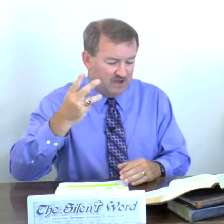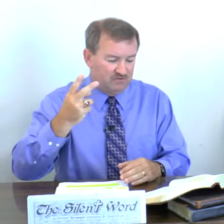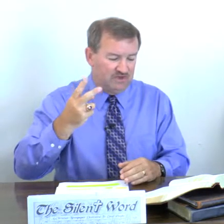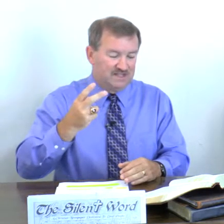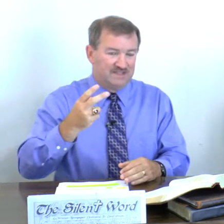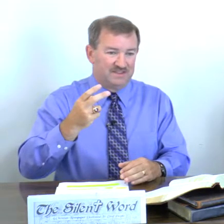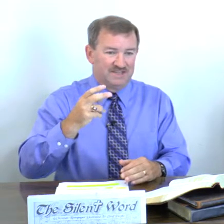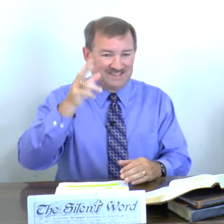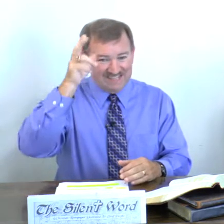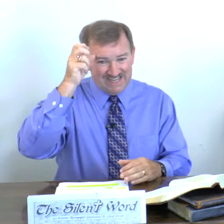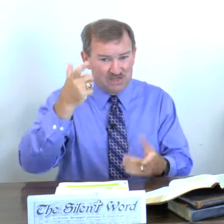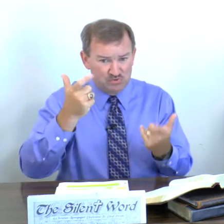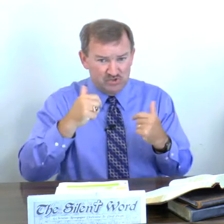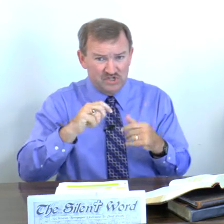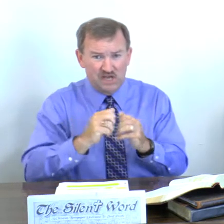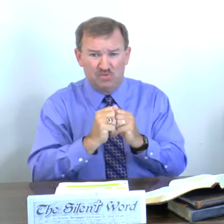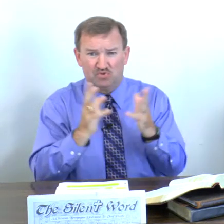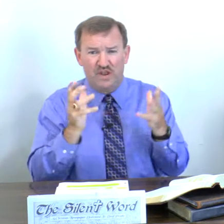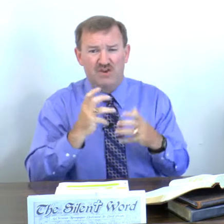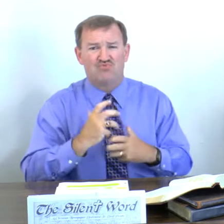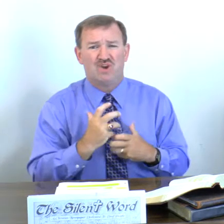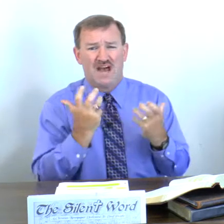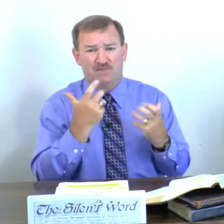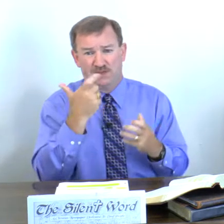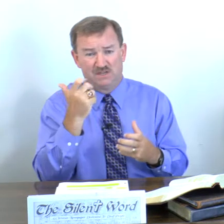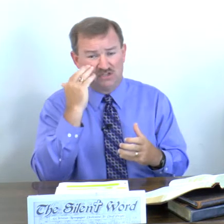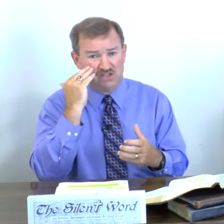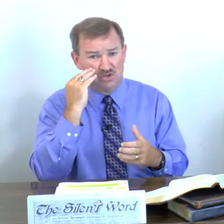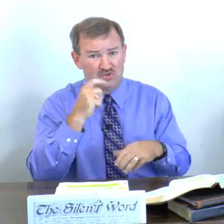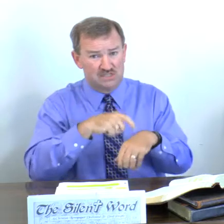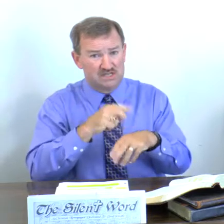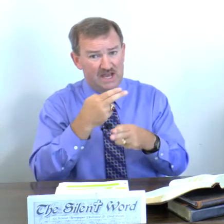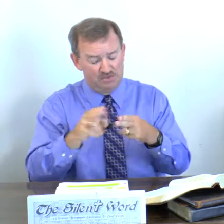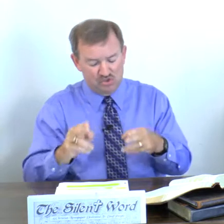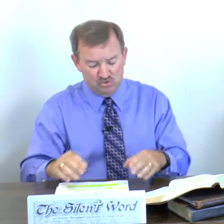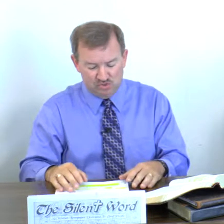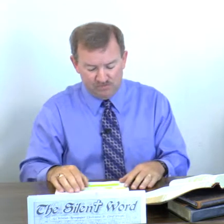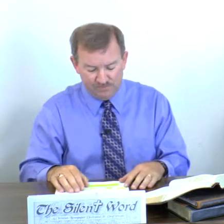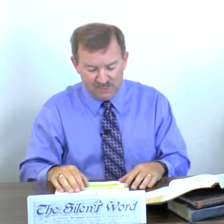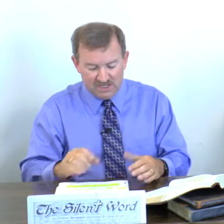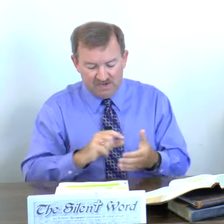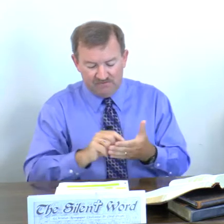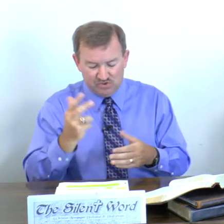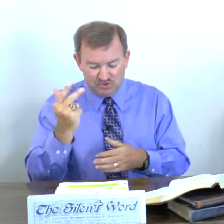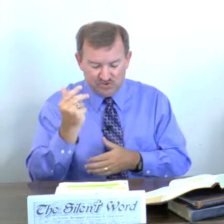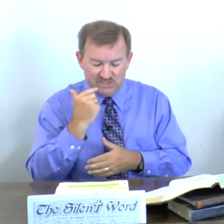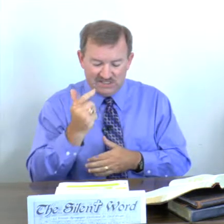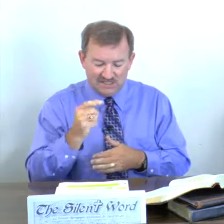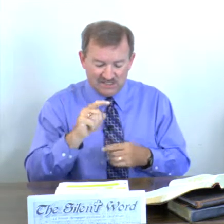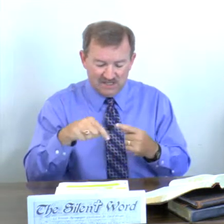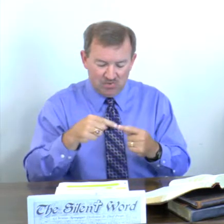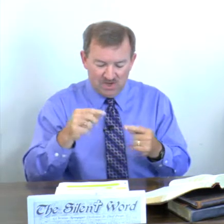12 that Satan was going to come with great wrath because he knows his time is short. Verse 13 says, and when